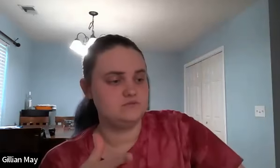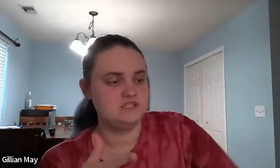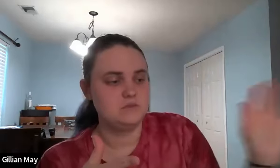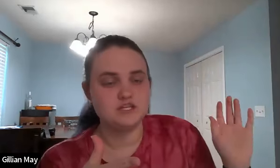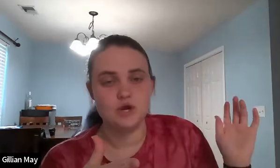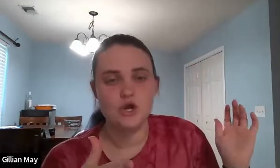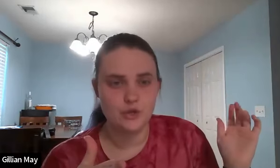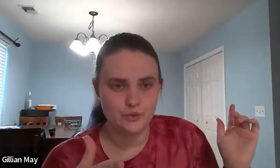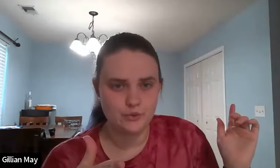Let's go back to our who,